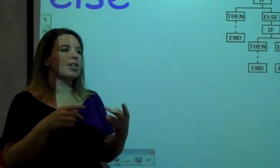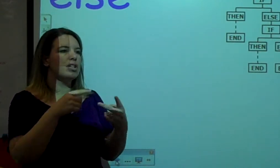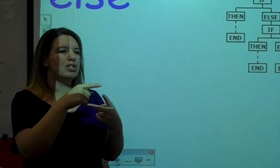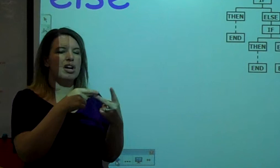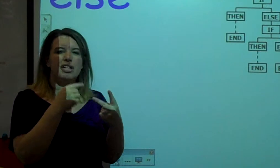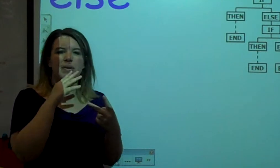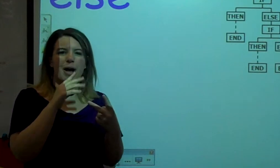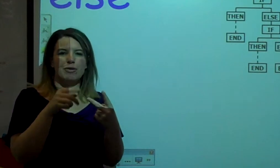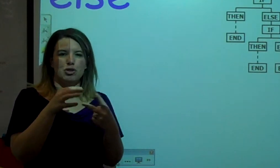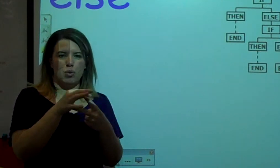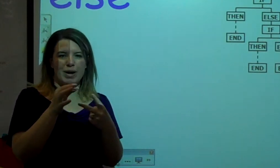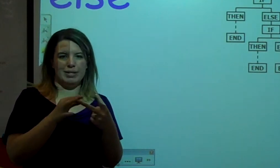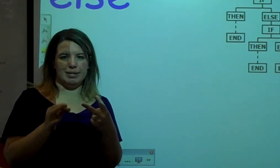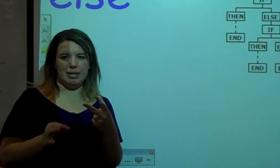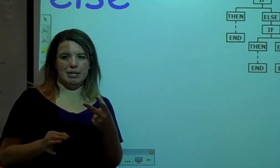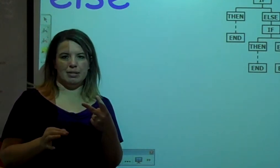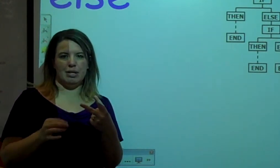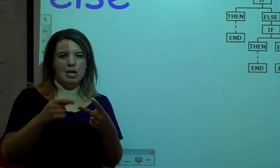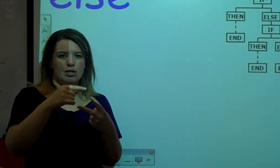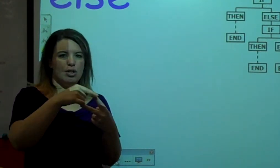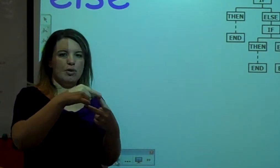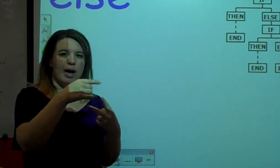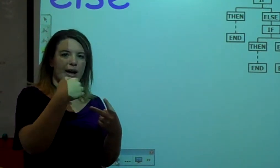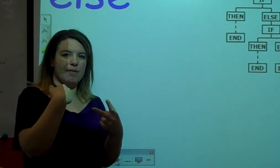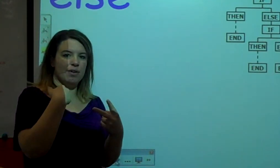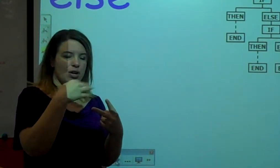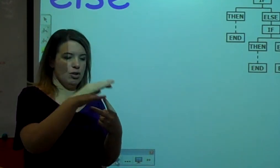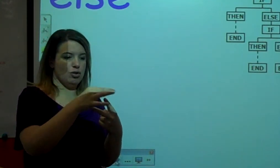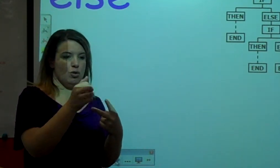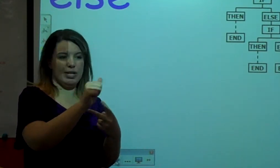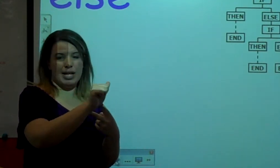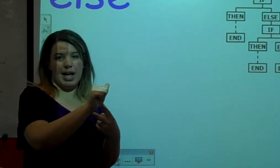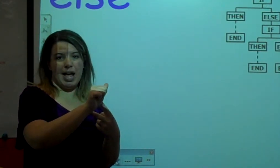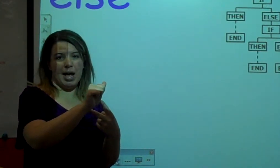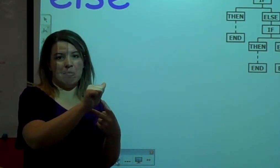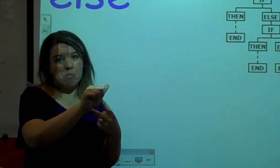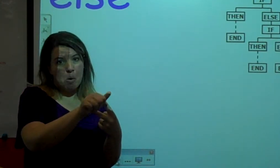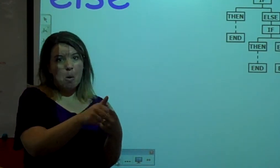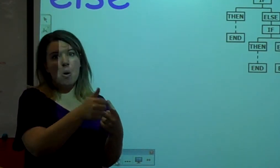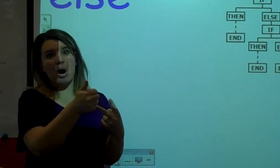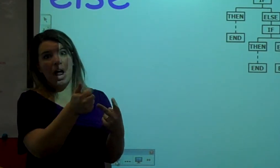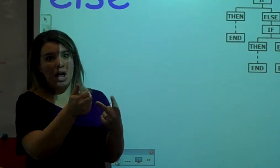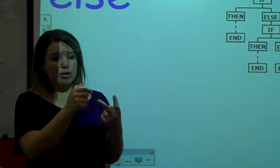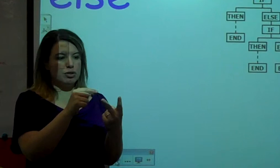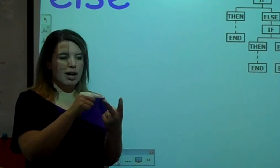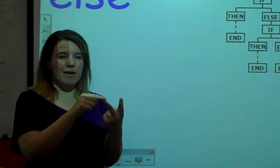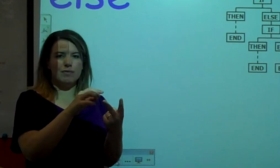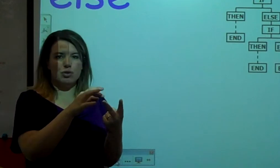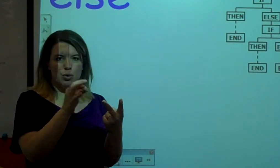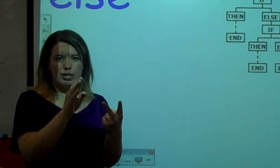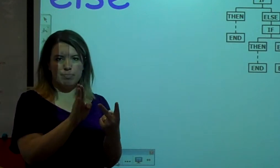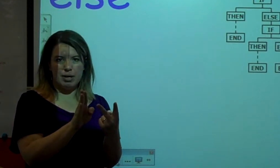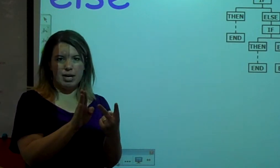It's talking about choices. So you have choice A, or else you have choice B.